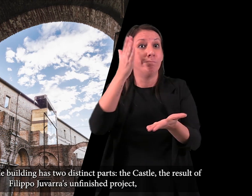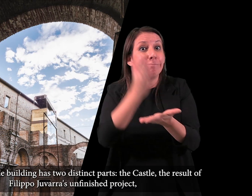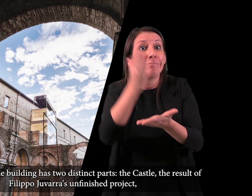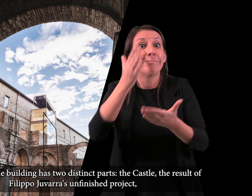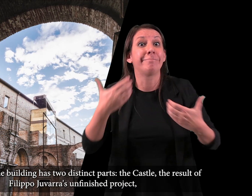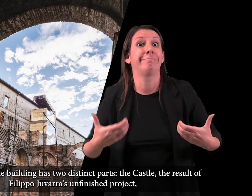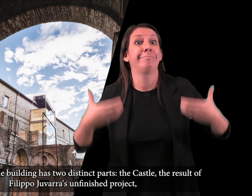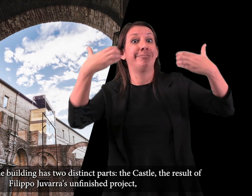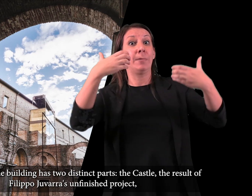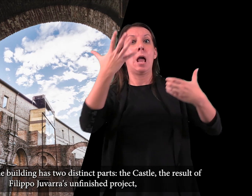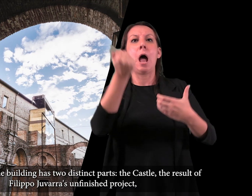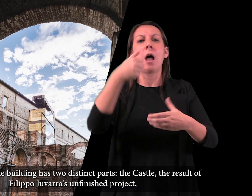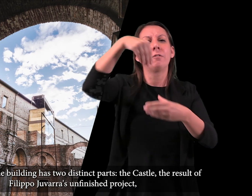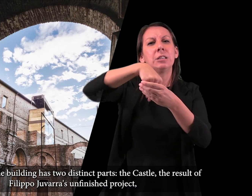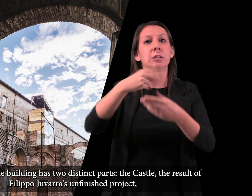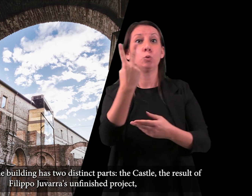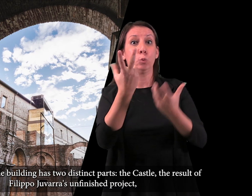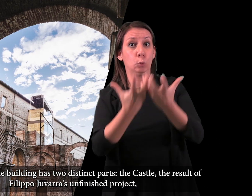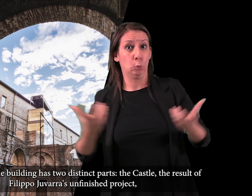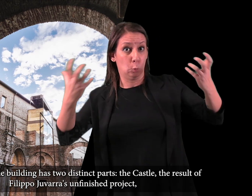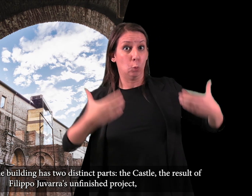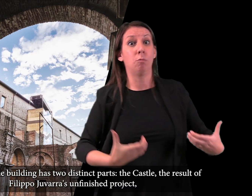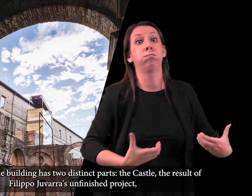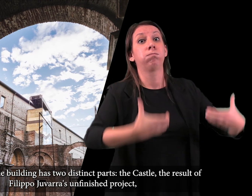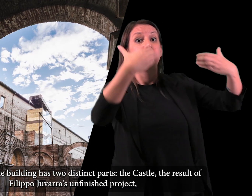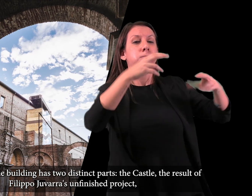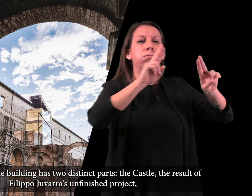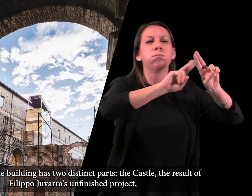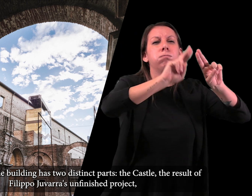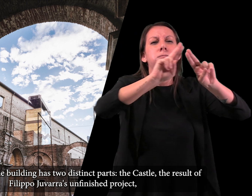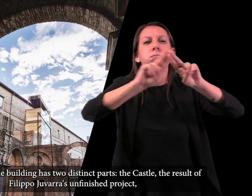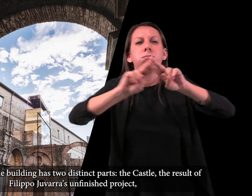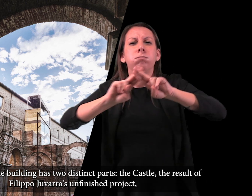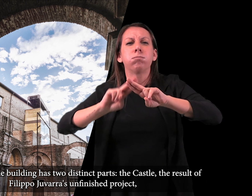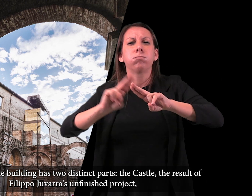In particular, the building has two distinct parts.